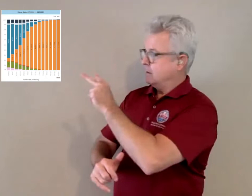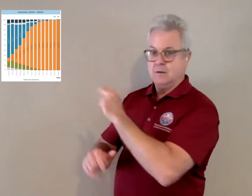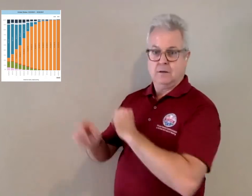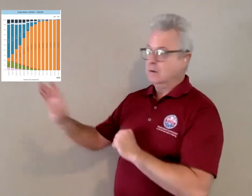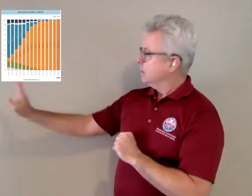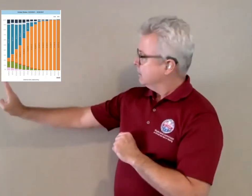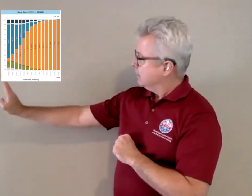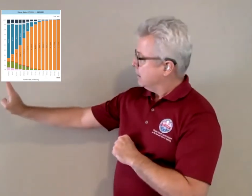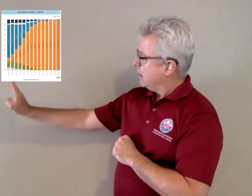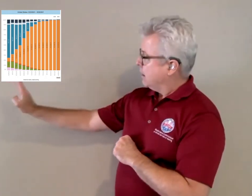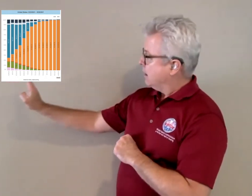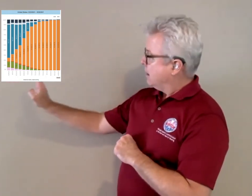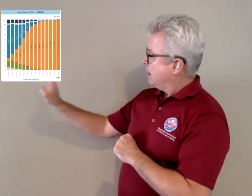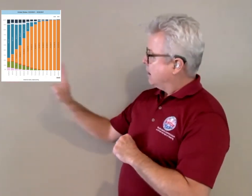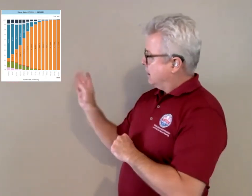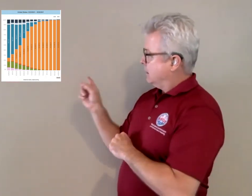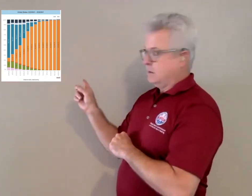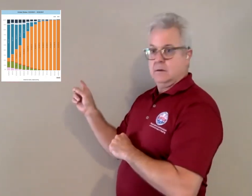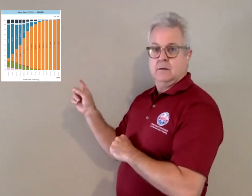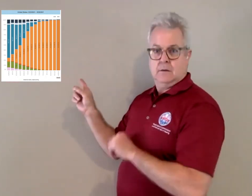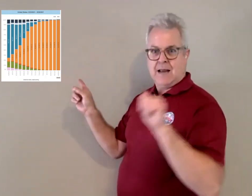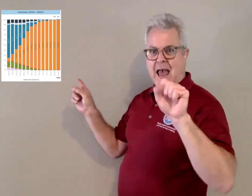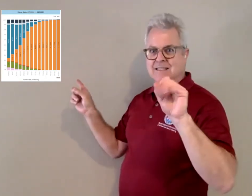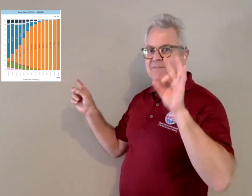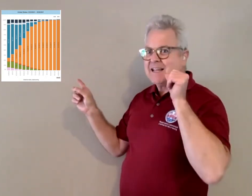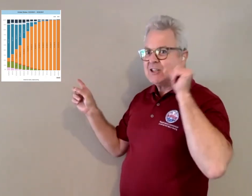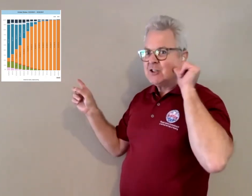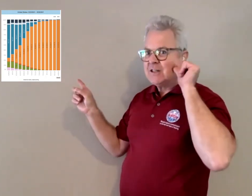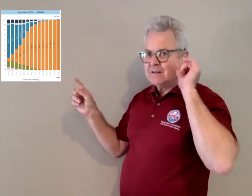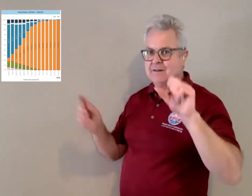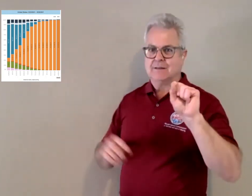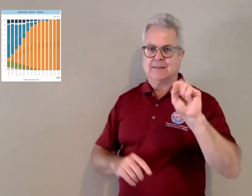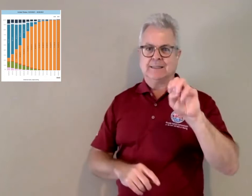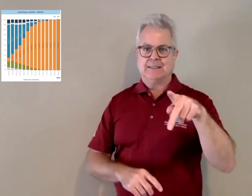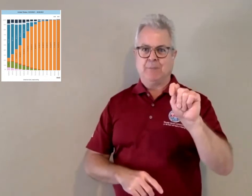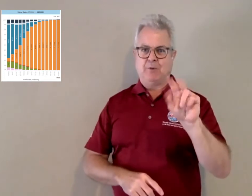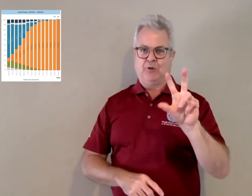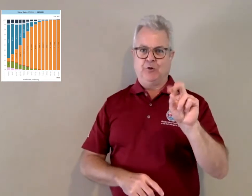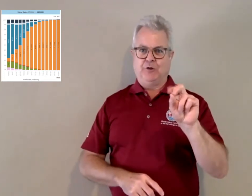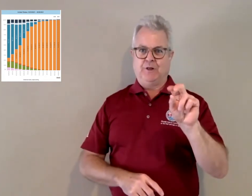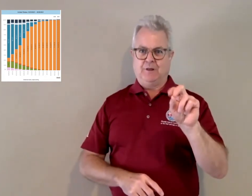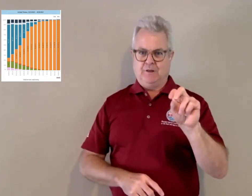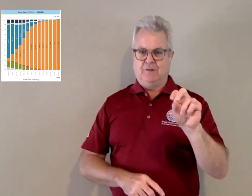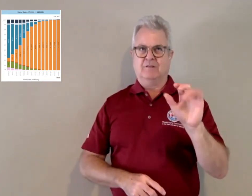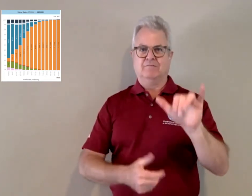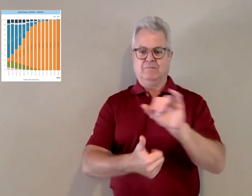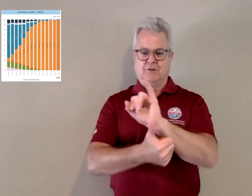variant. If you now look, the orange has grown, and as of yesterday, September